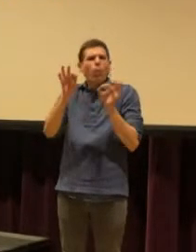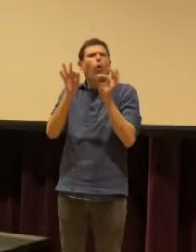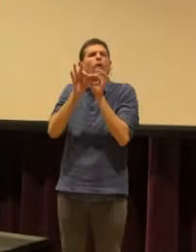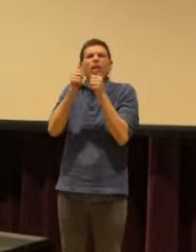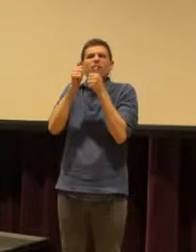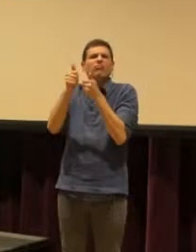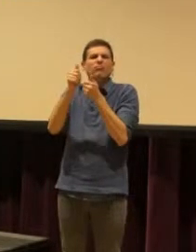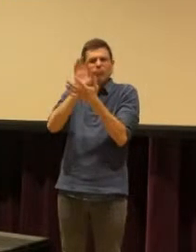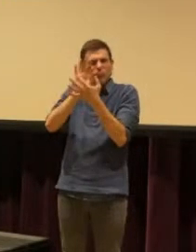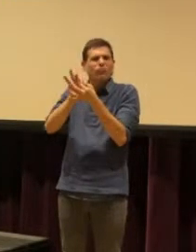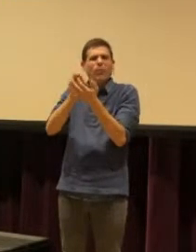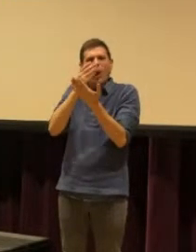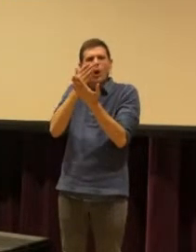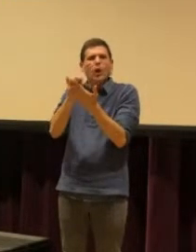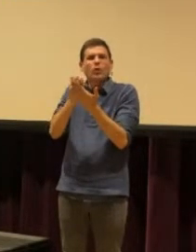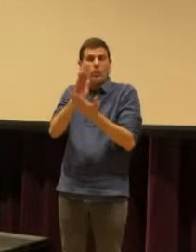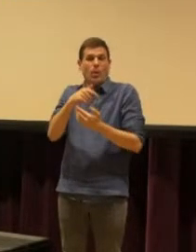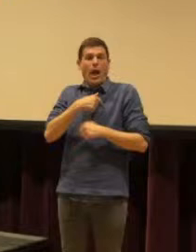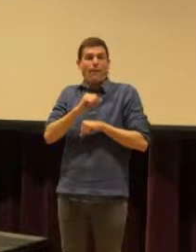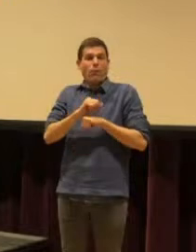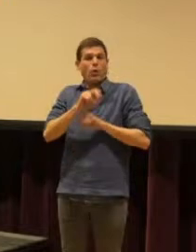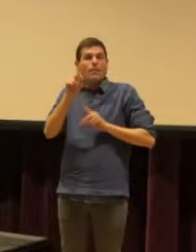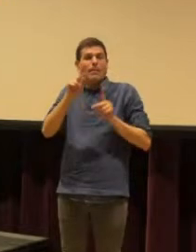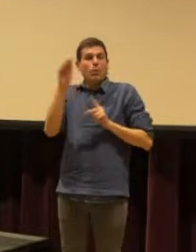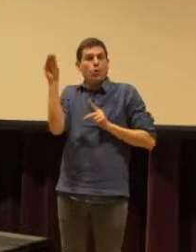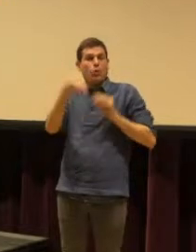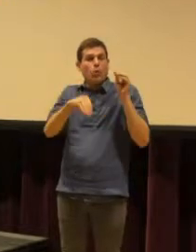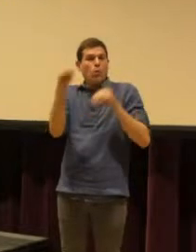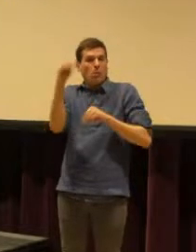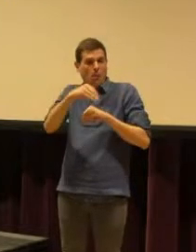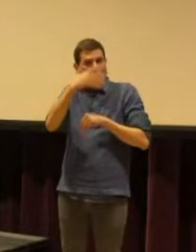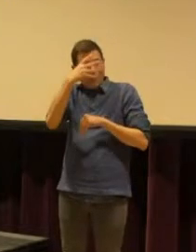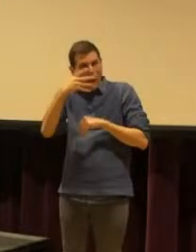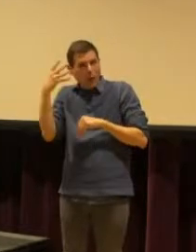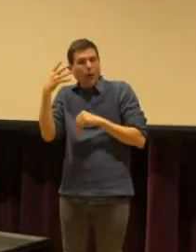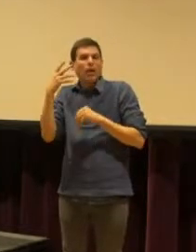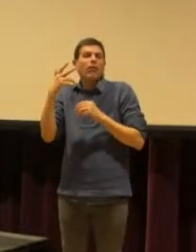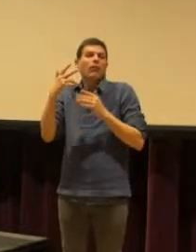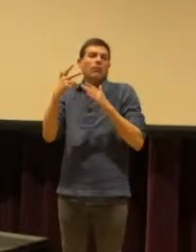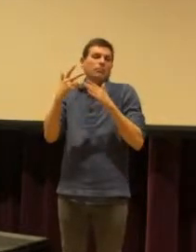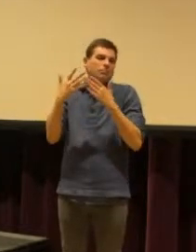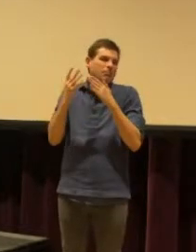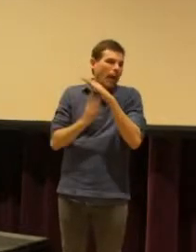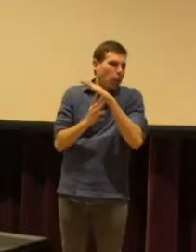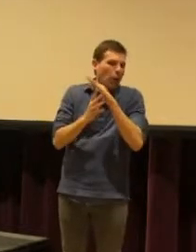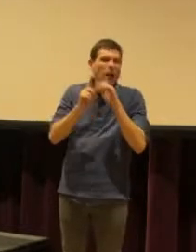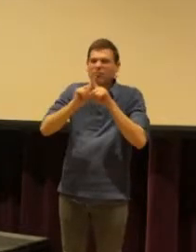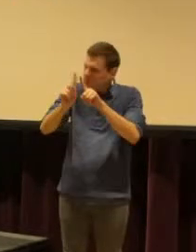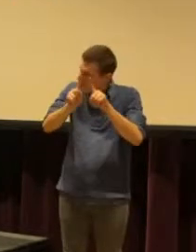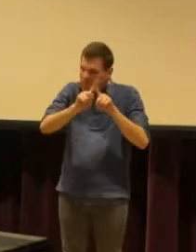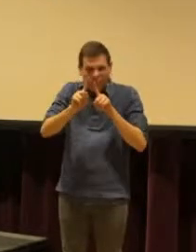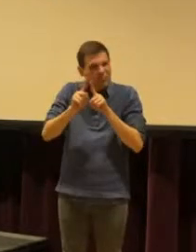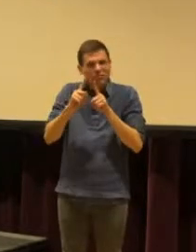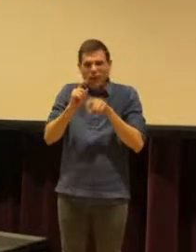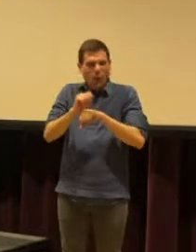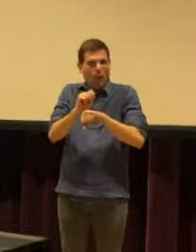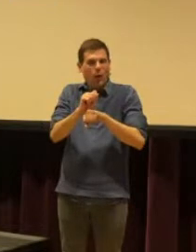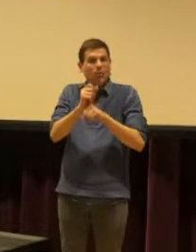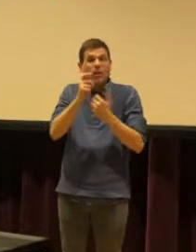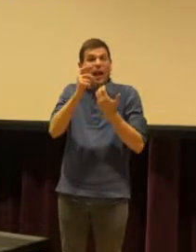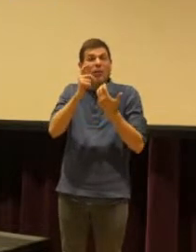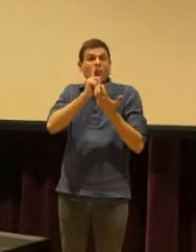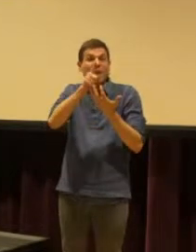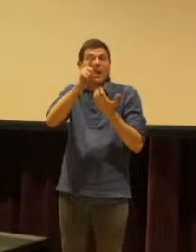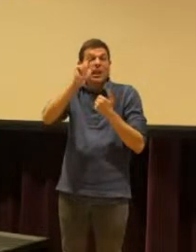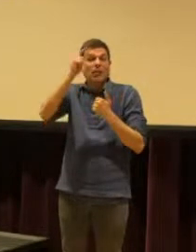with the migrants right now and have been since August. And there has been not a single government organization that hasn't